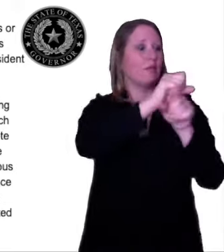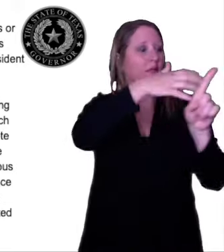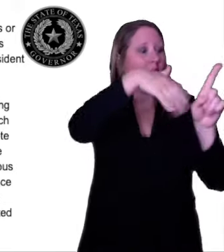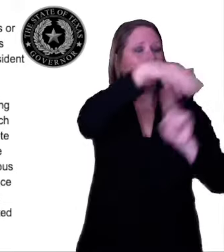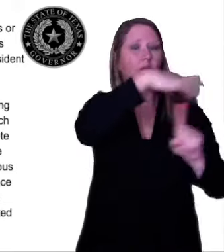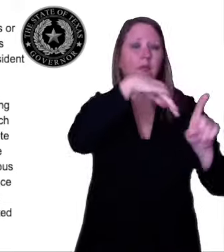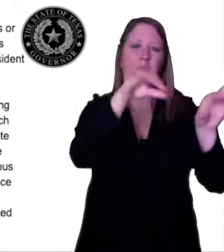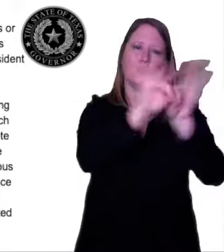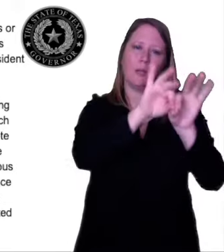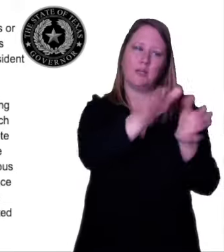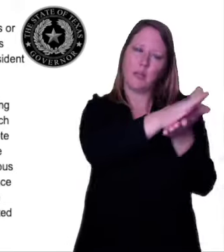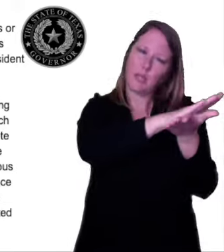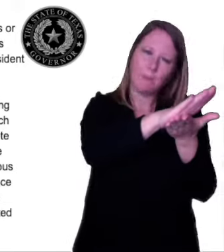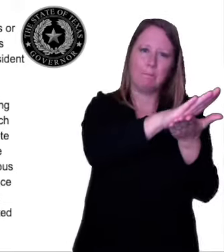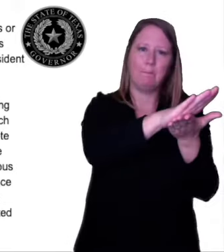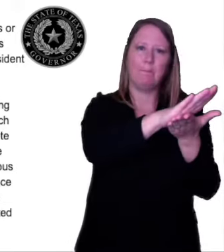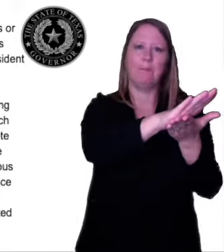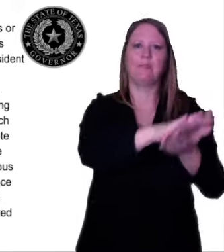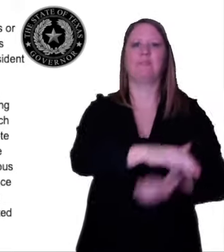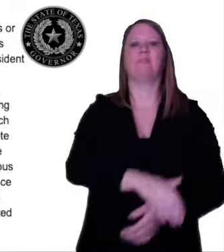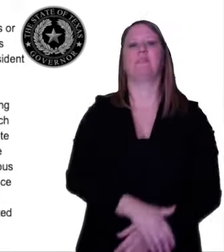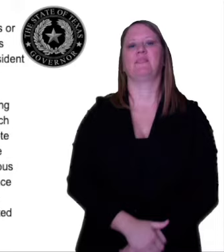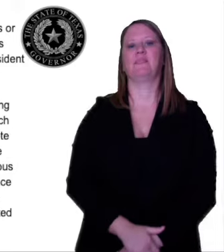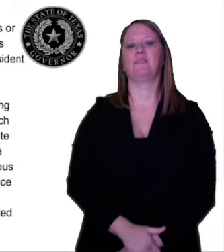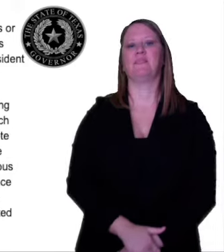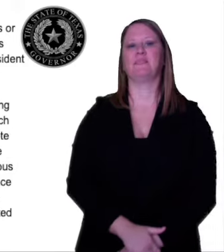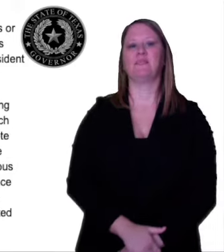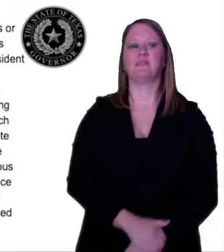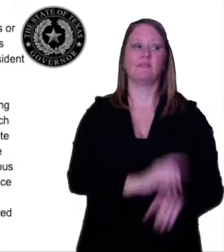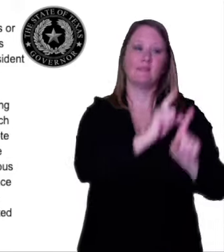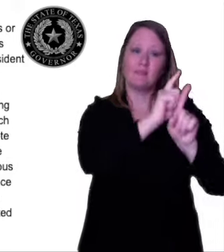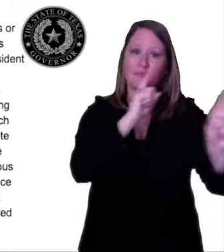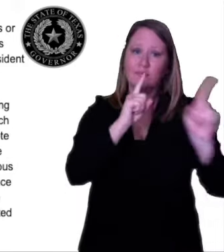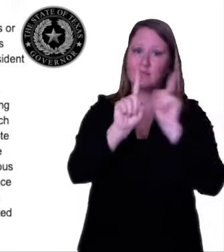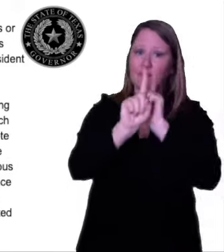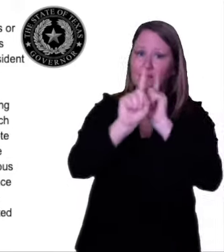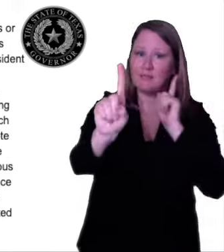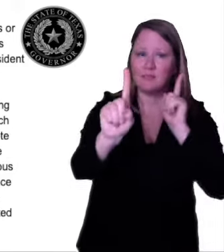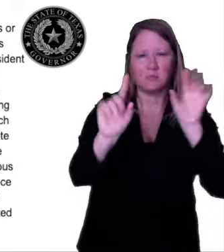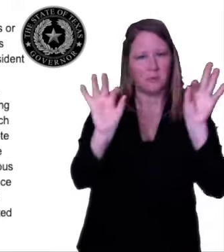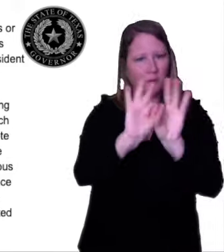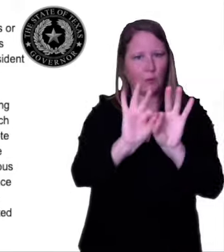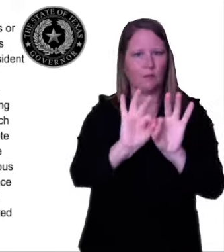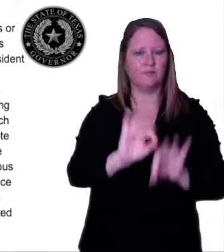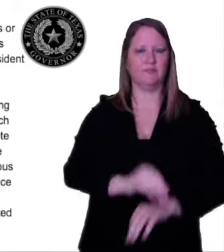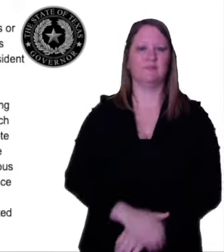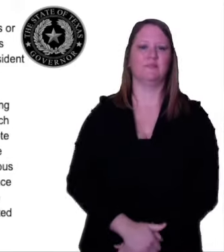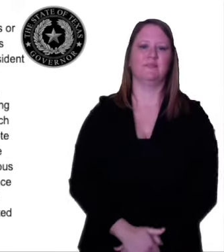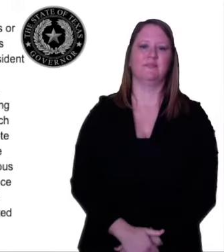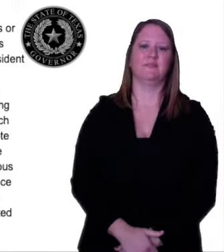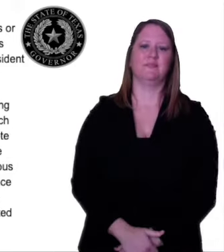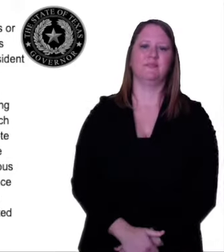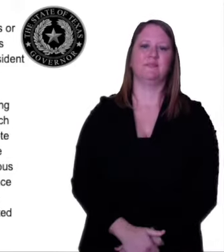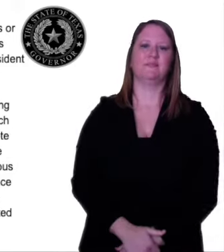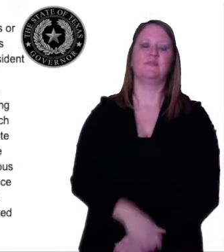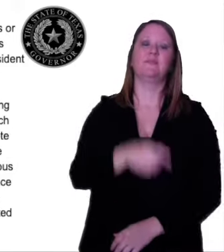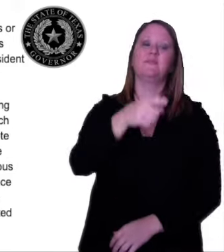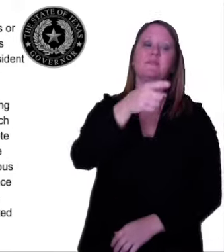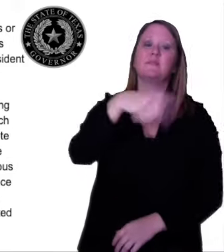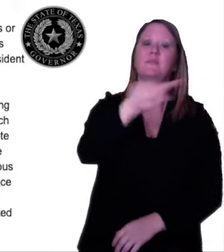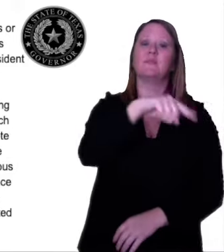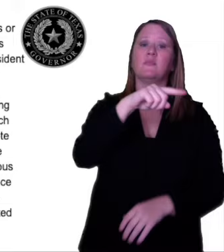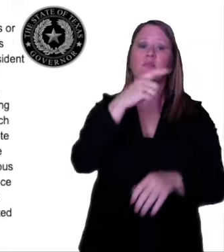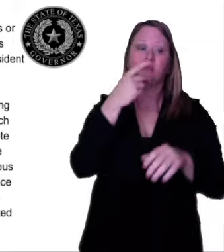sanitation, implementing social distancing, and working from home if possible. In particular, all such services should